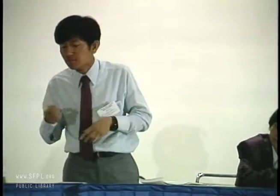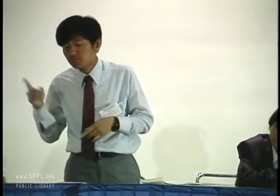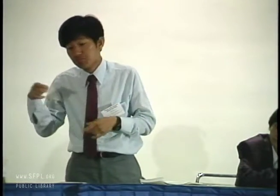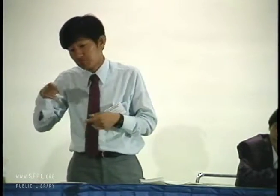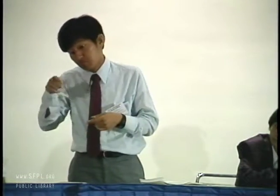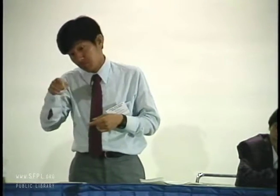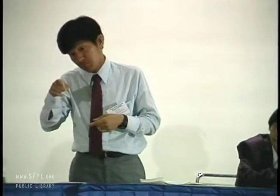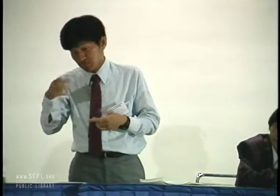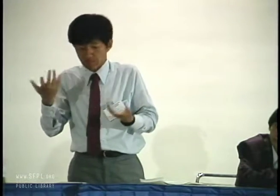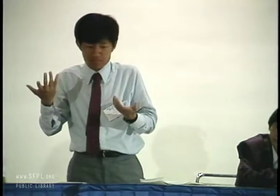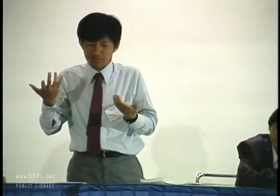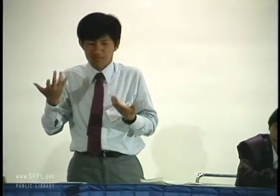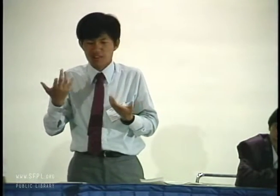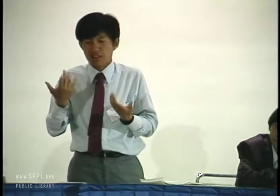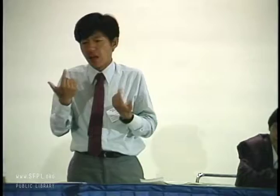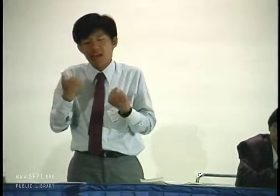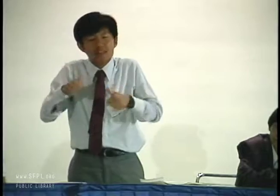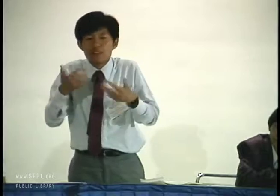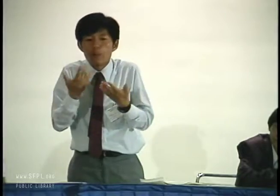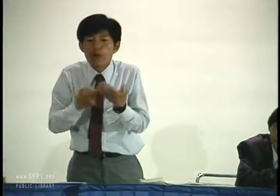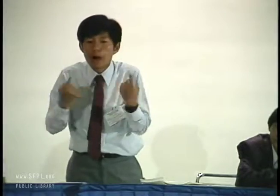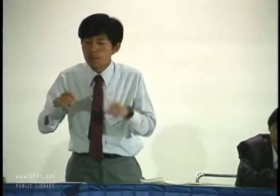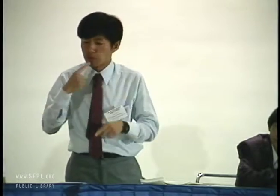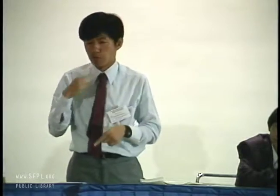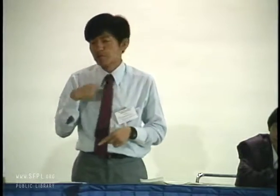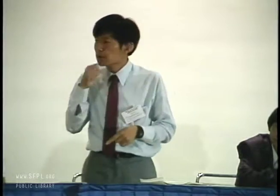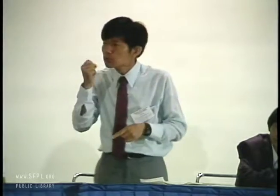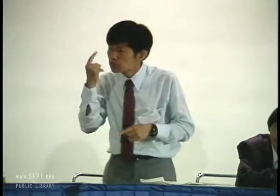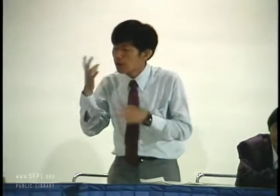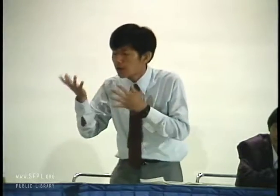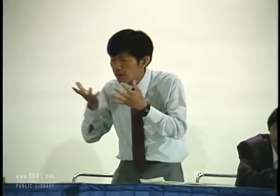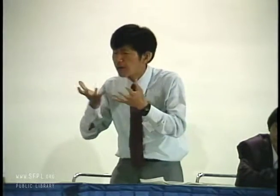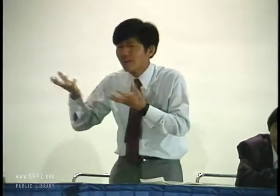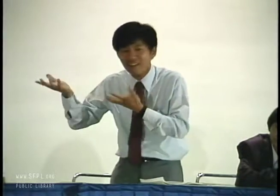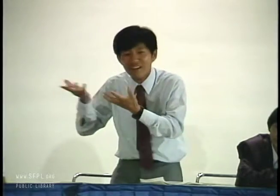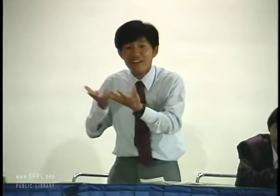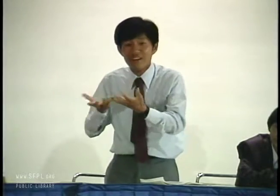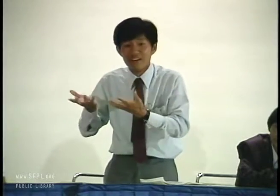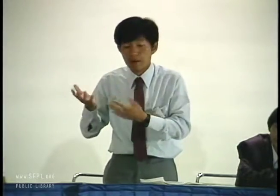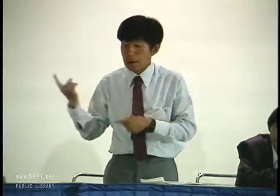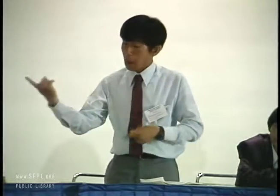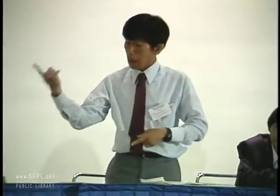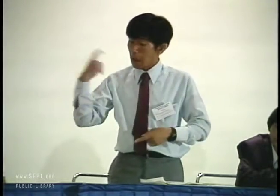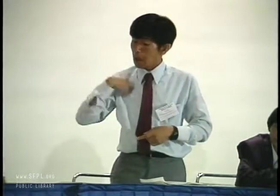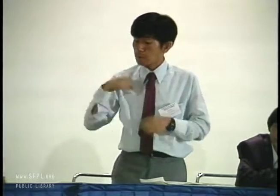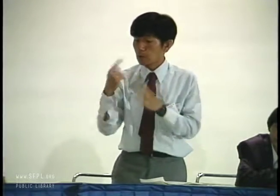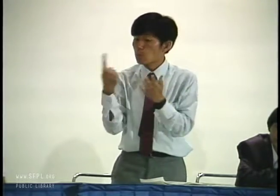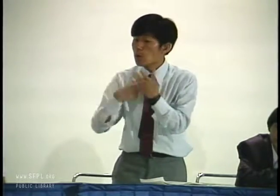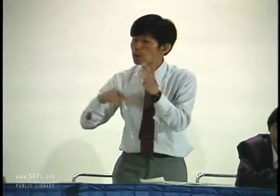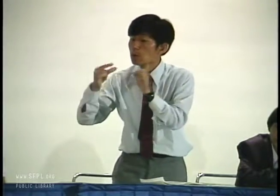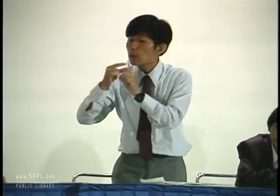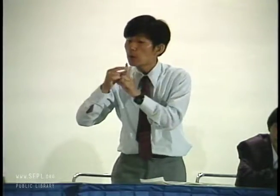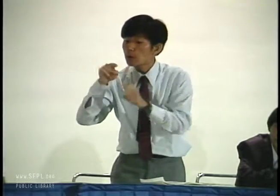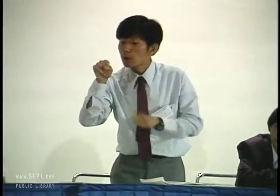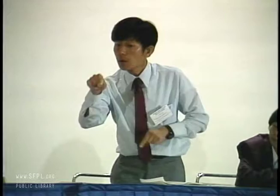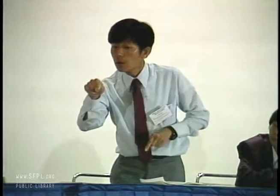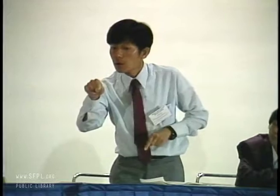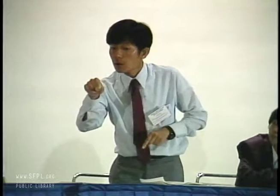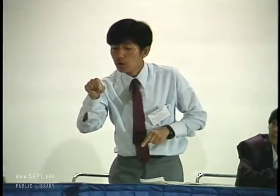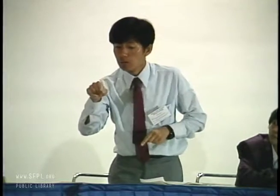said. And he would point to something, you know, but I wouldn't understand. We would try. He would try to communicate me, or he'd ask me what a